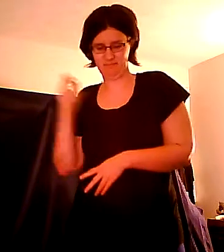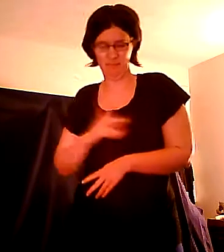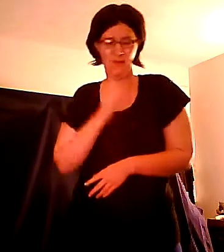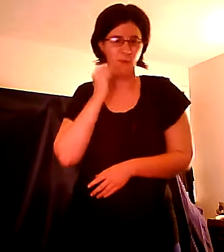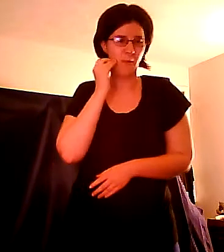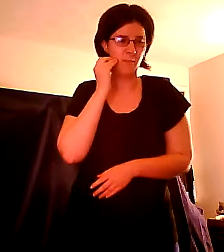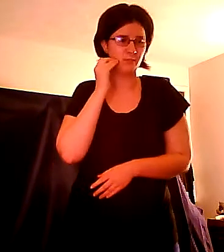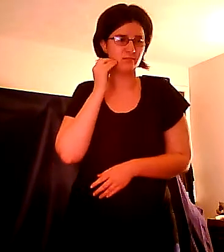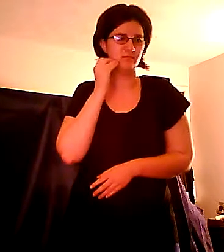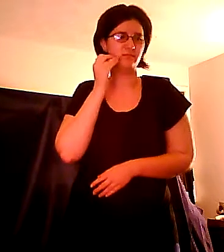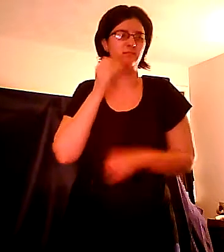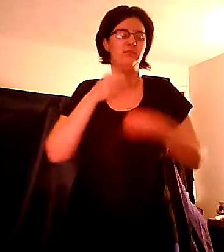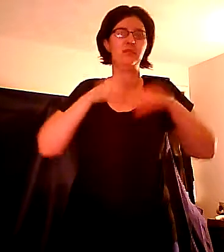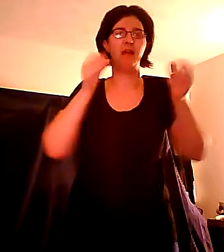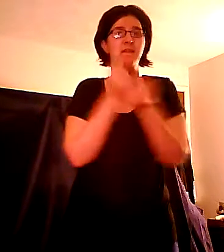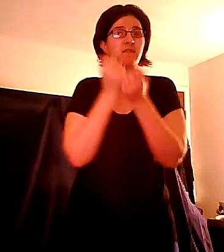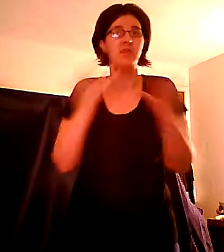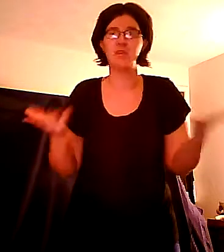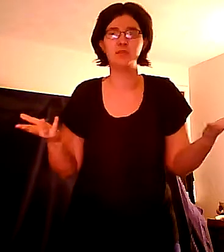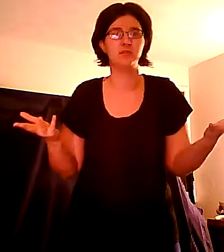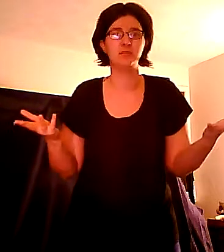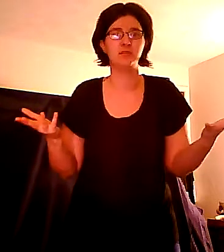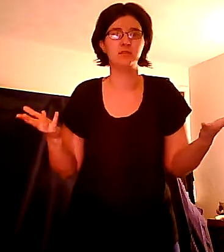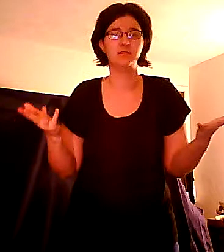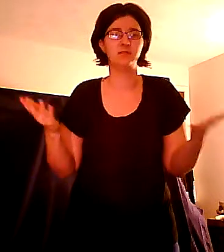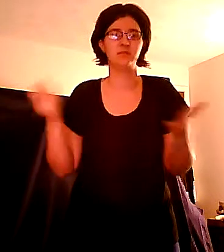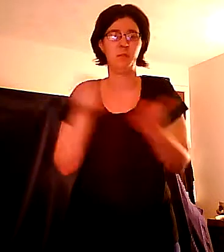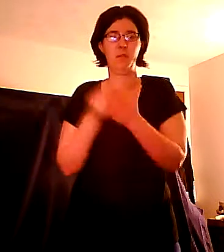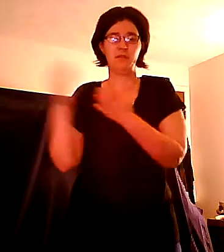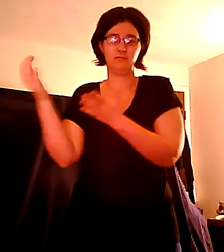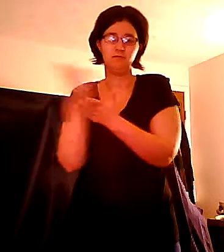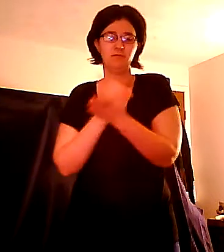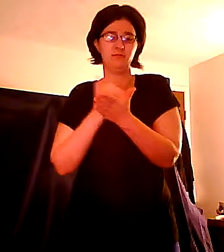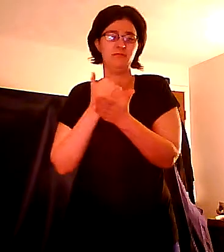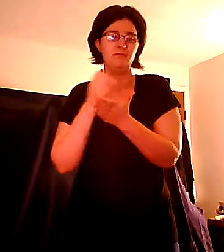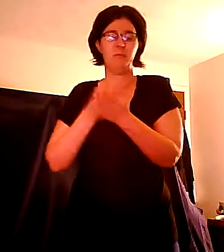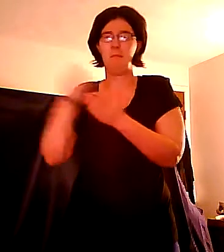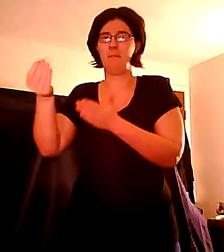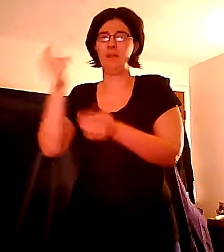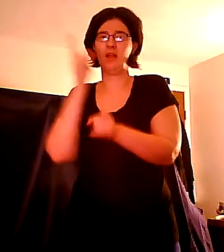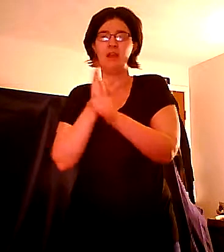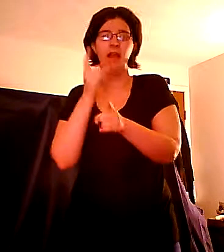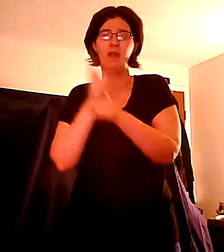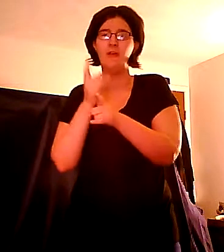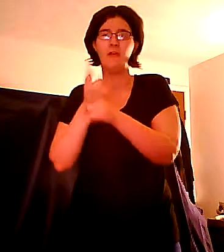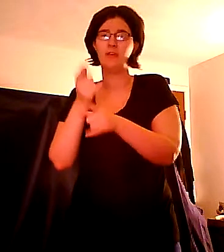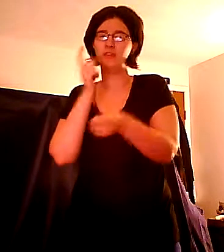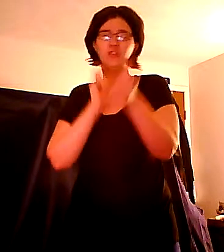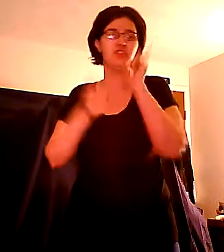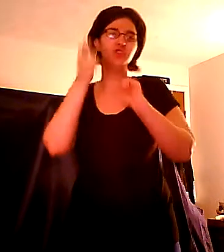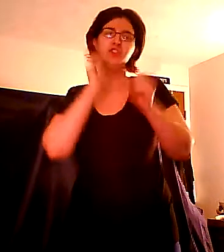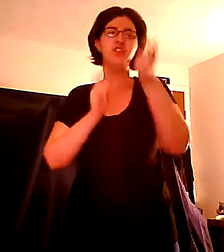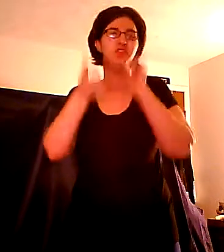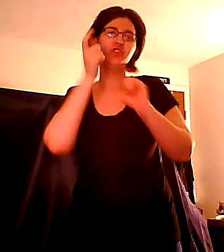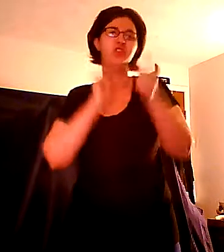family, anyway, belongs to my father. So he had the right. And if my mother ever questioned him, she beat her, abused